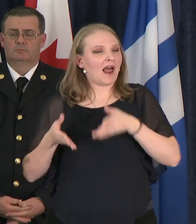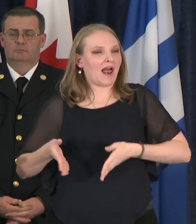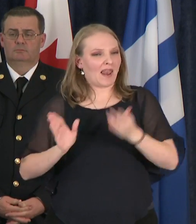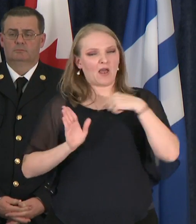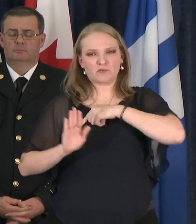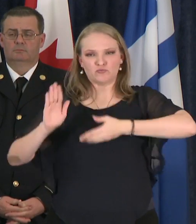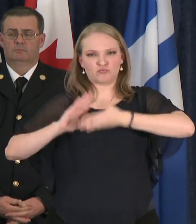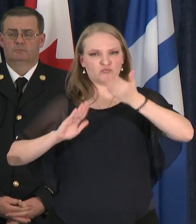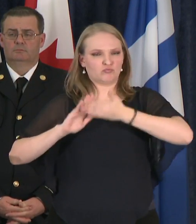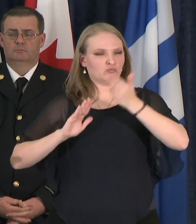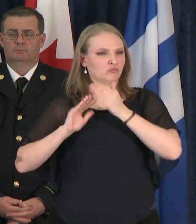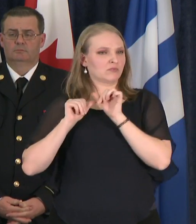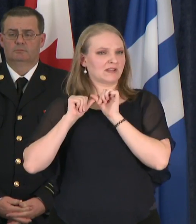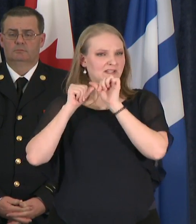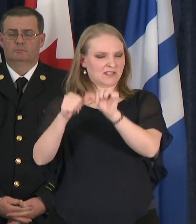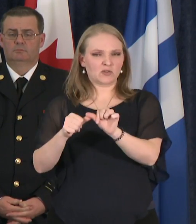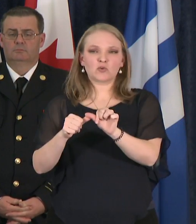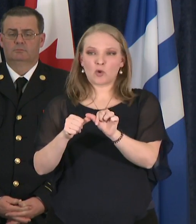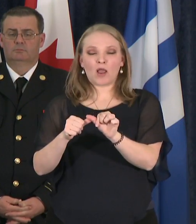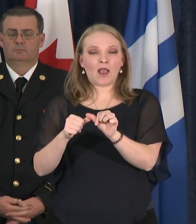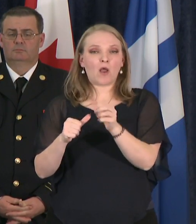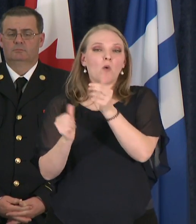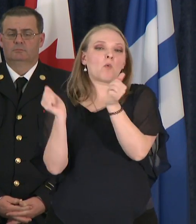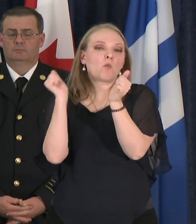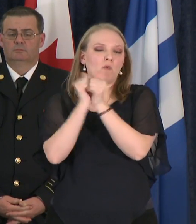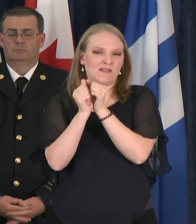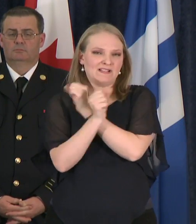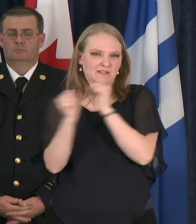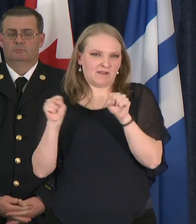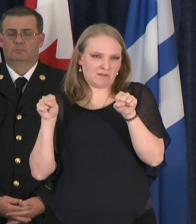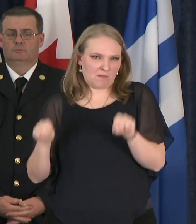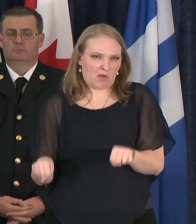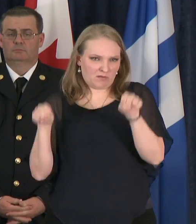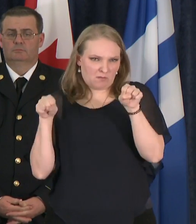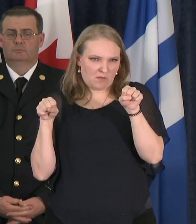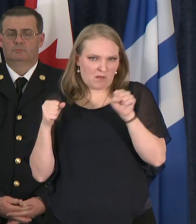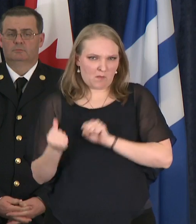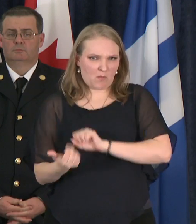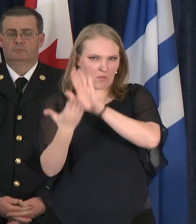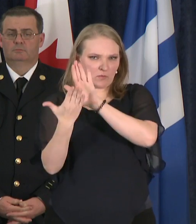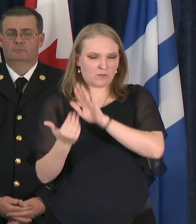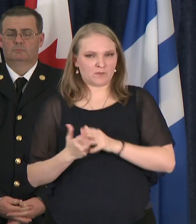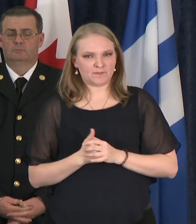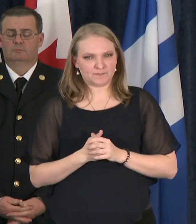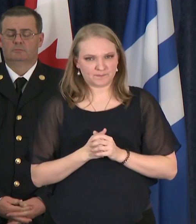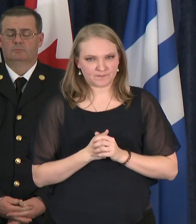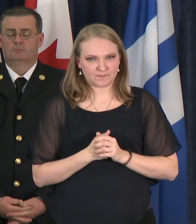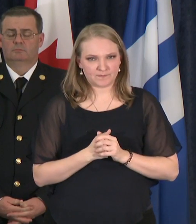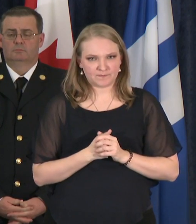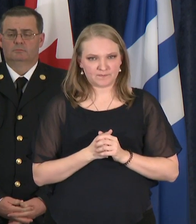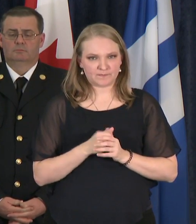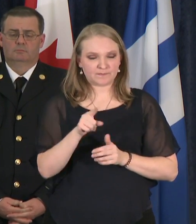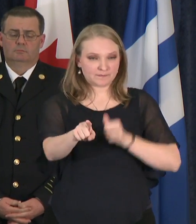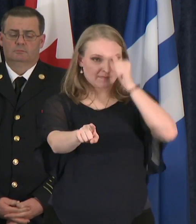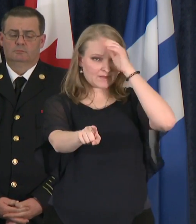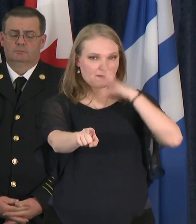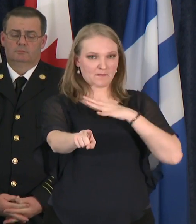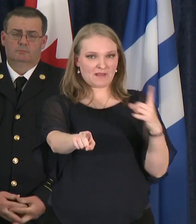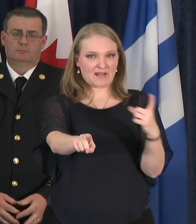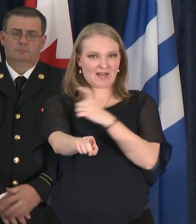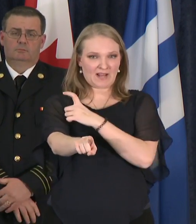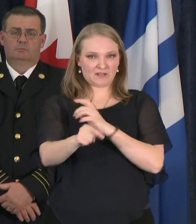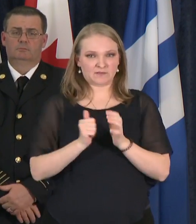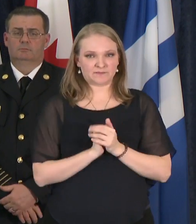run and to do so in as safe a manner as possible. And given that, granted that the commuting crowds today